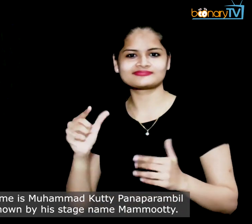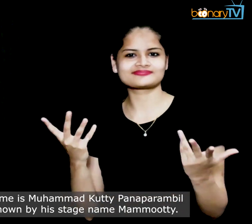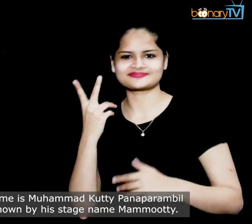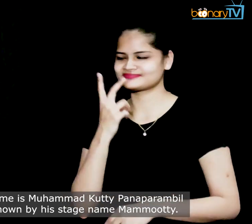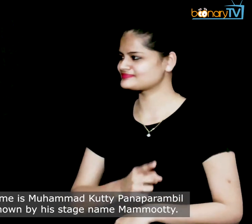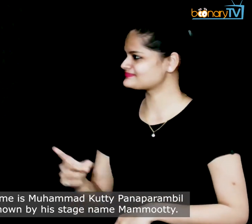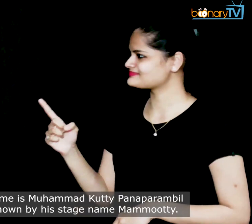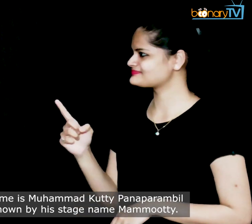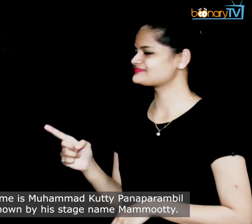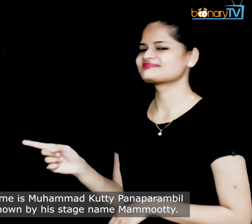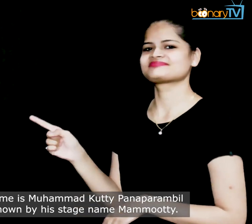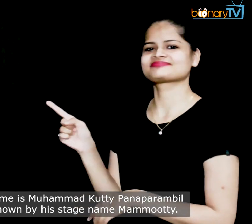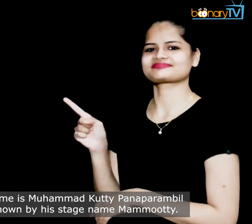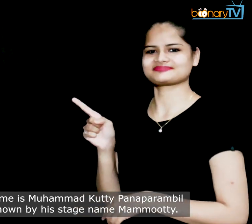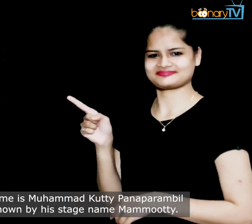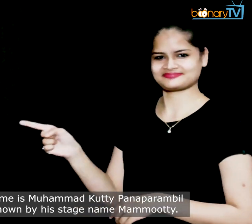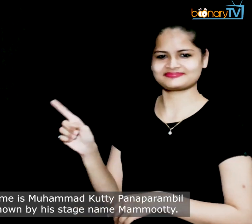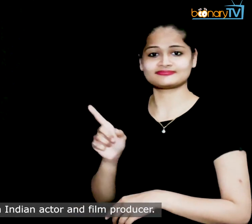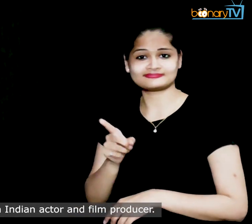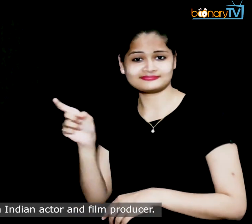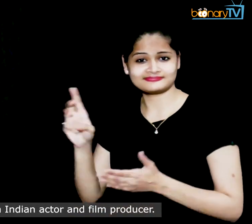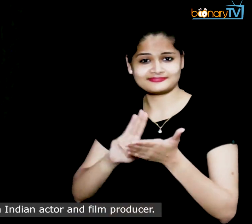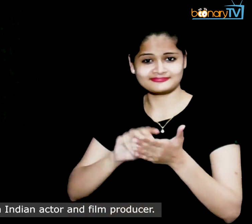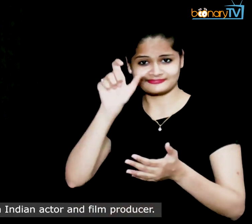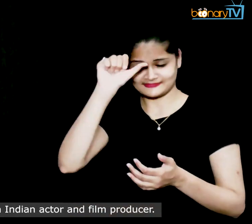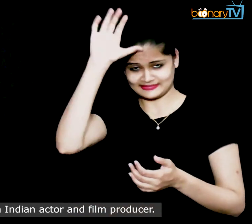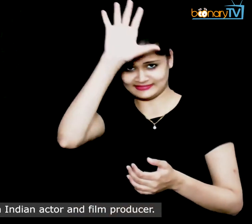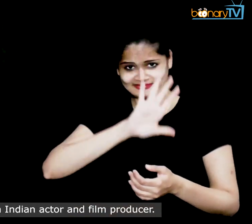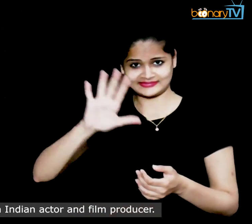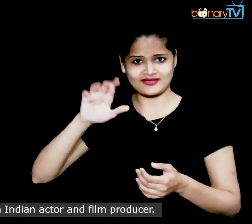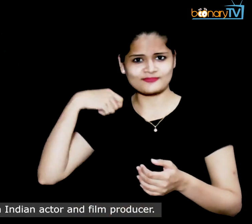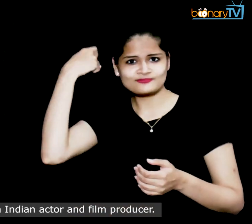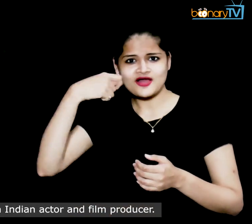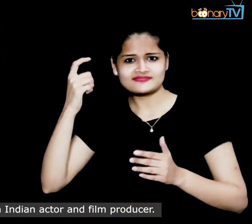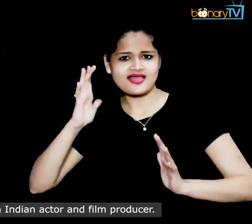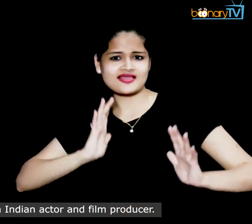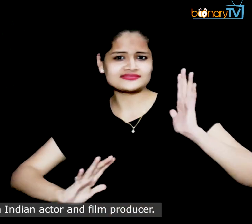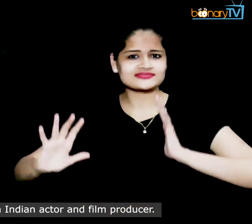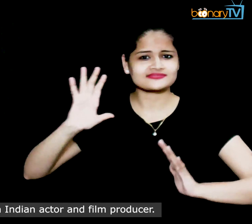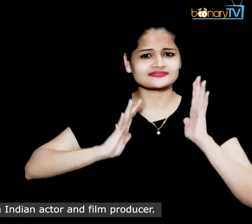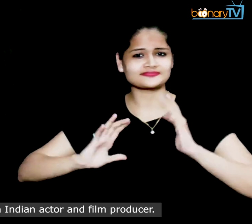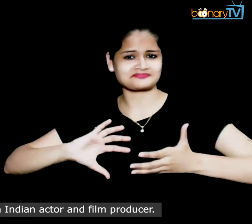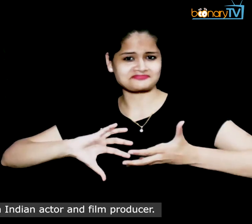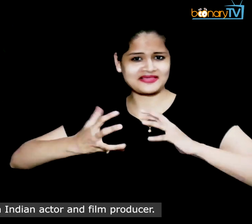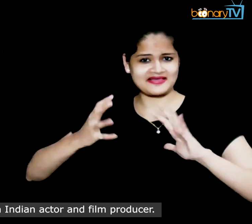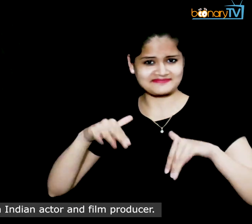Mamuti Mamuti is an Indian actor and film producer